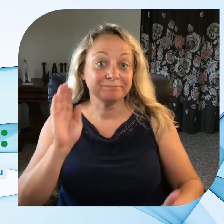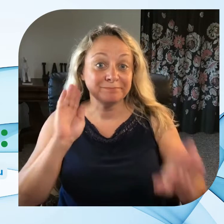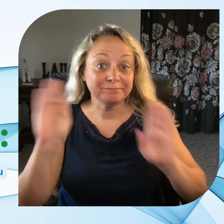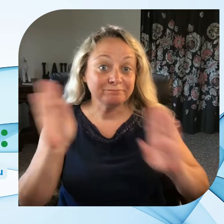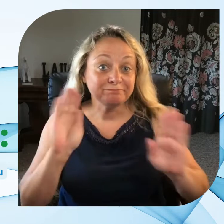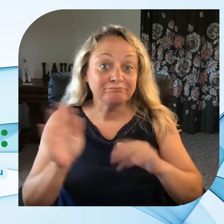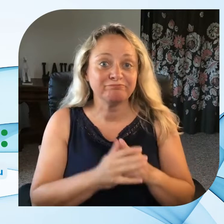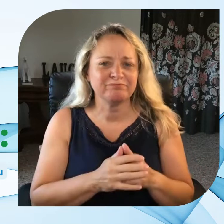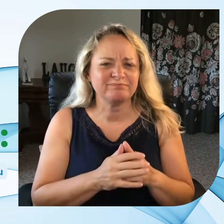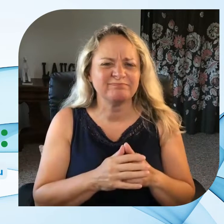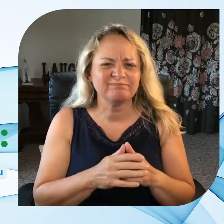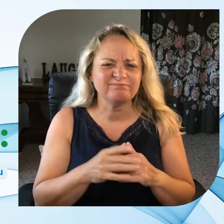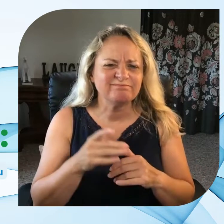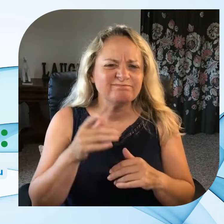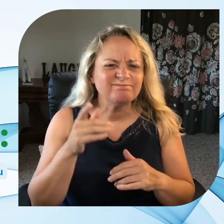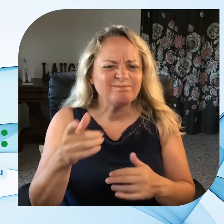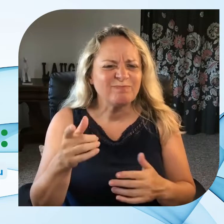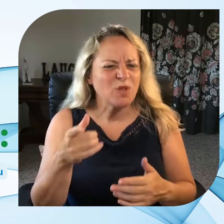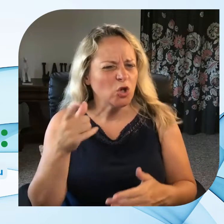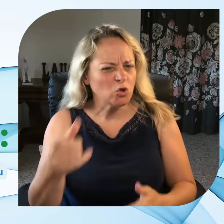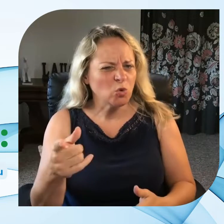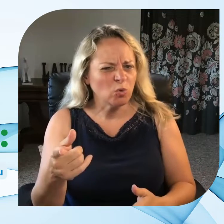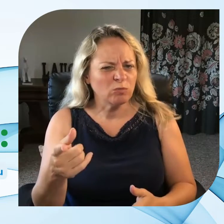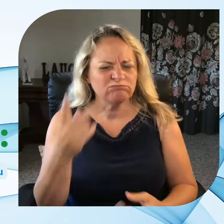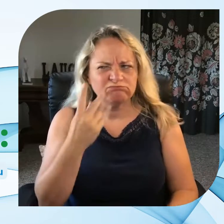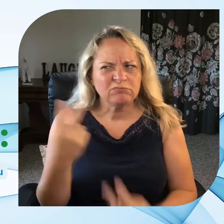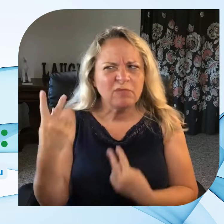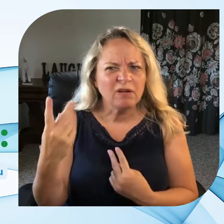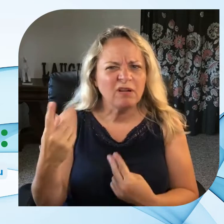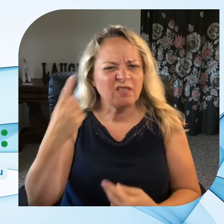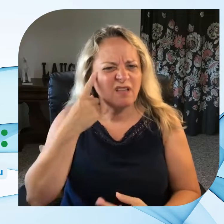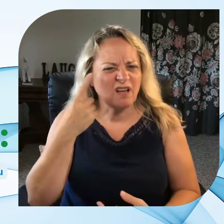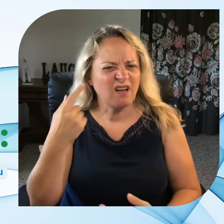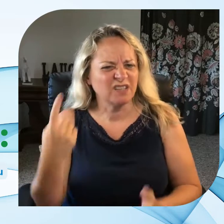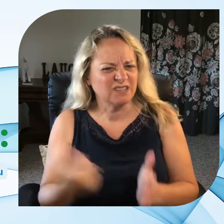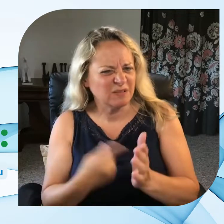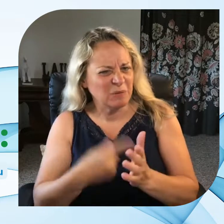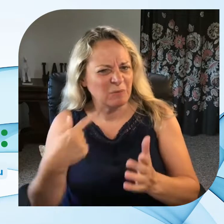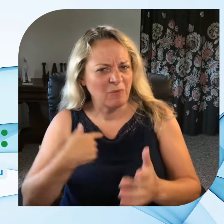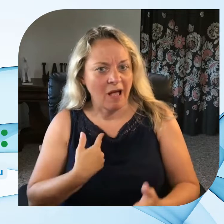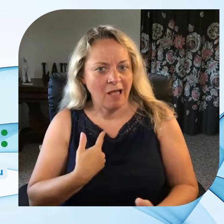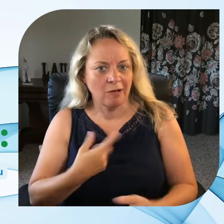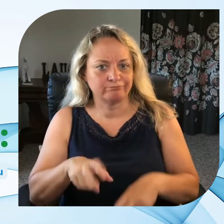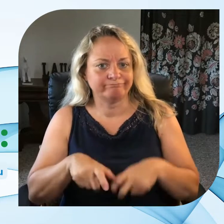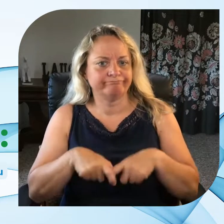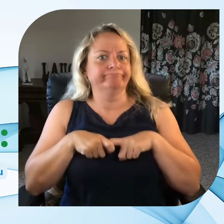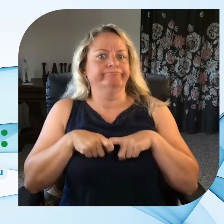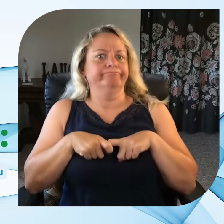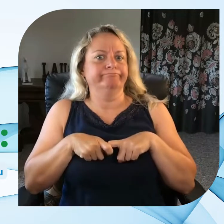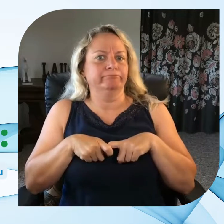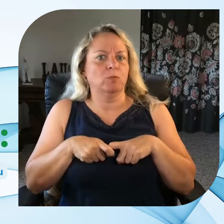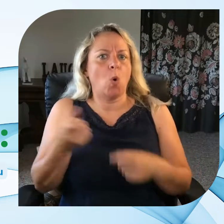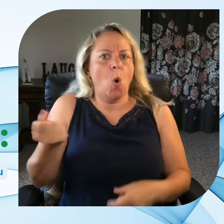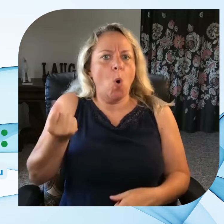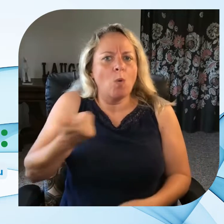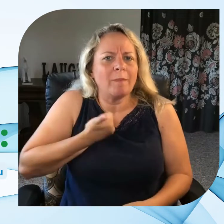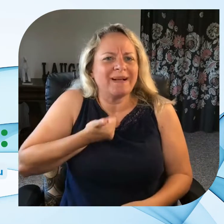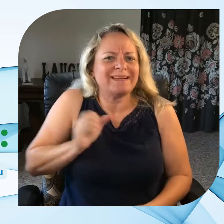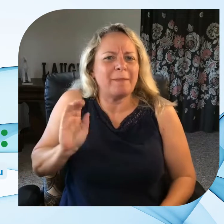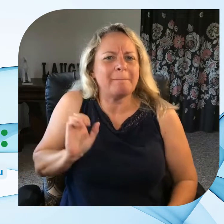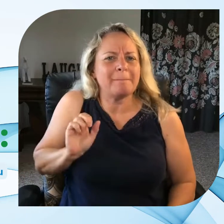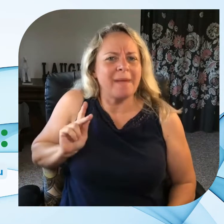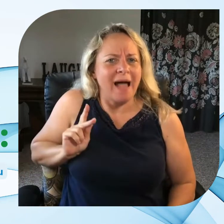Hello. How often have you held yourself back from doing something you either wanted